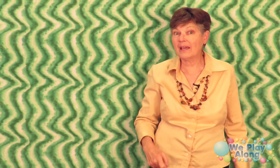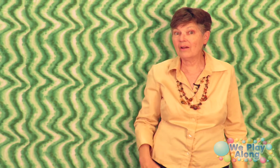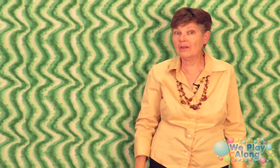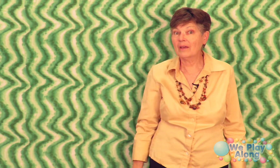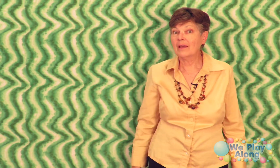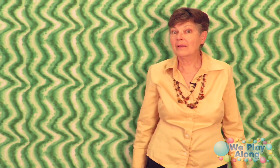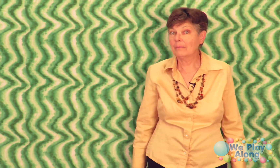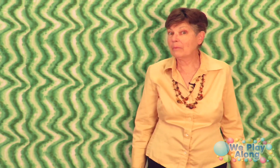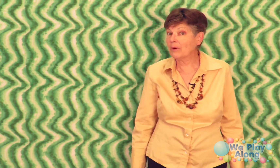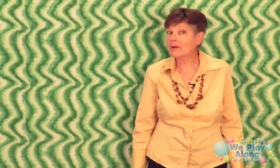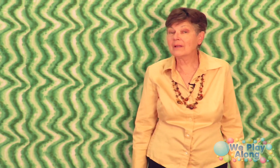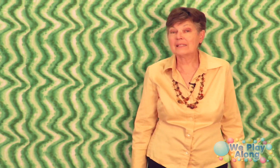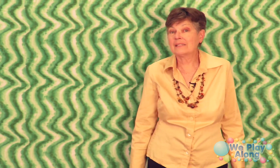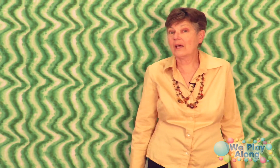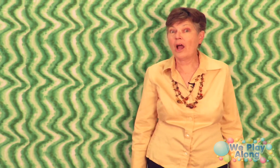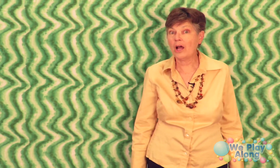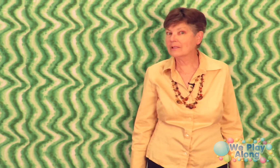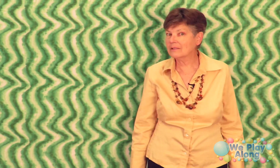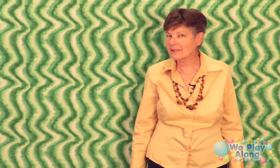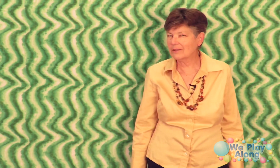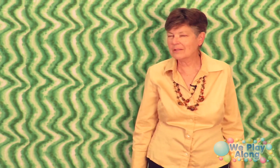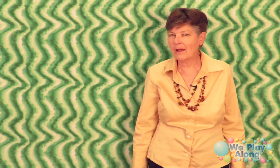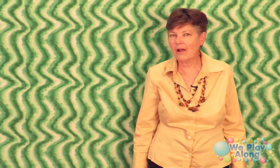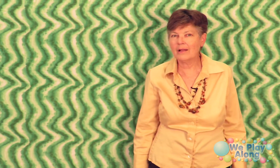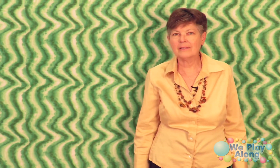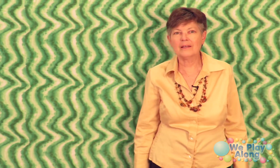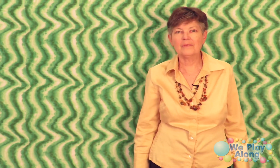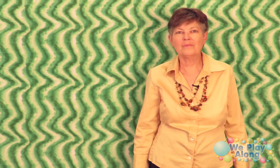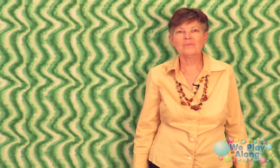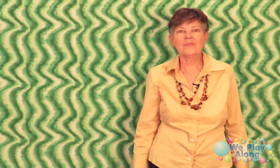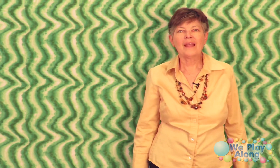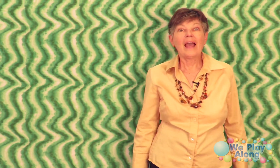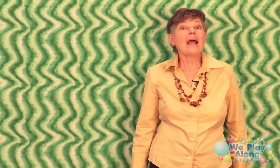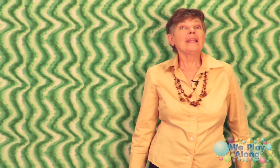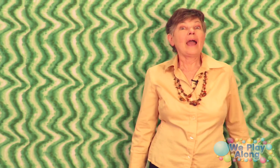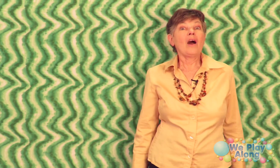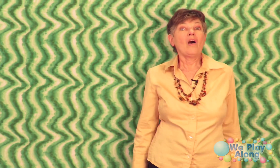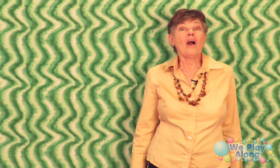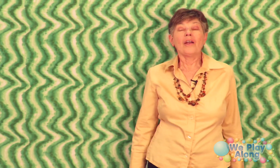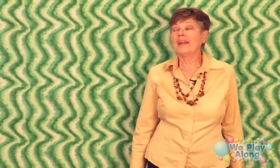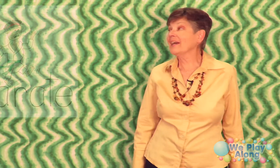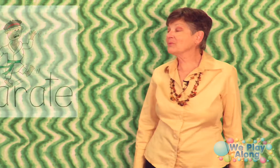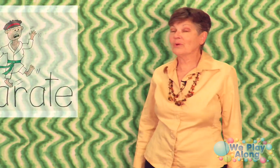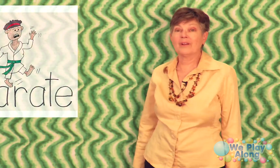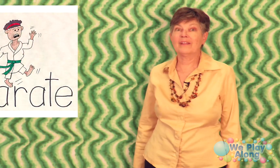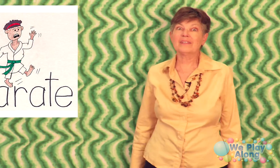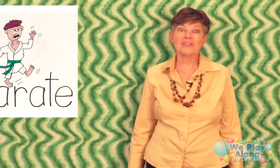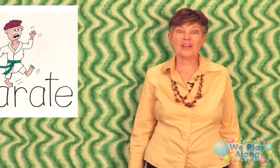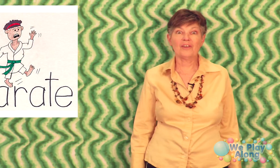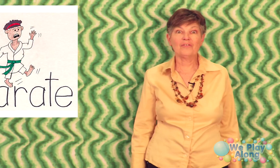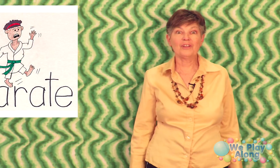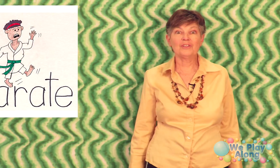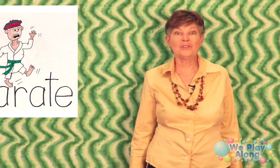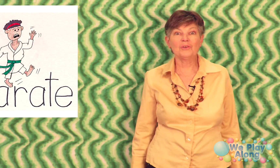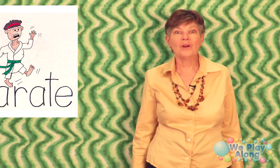sound? Remember, because it's a single sound consonant. Now, our next word, this is kind of fun to do.